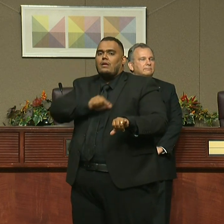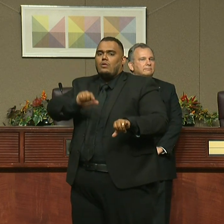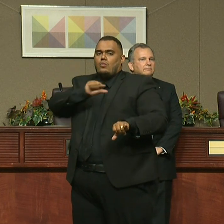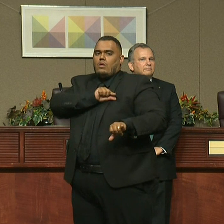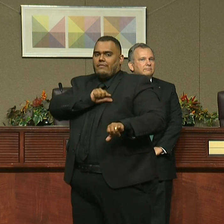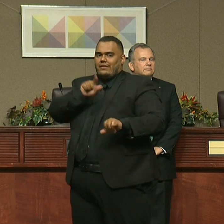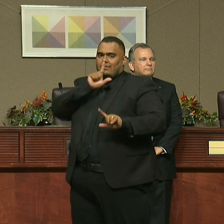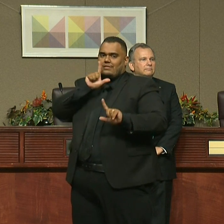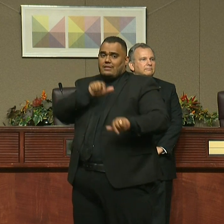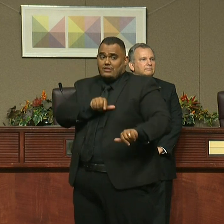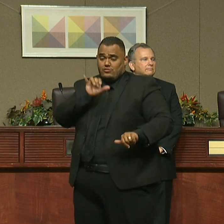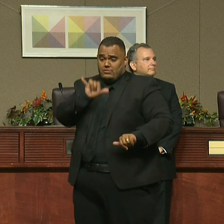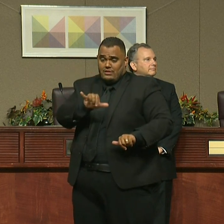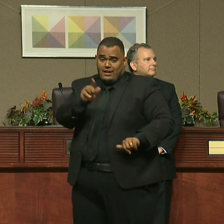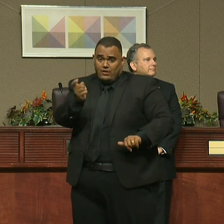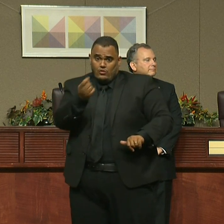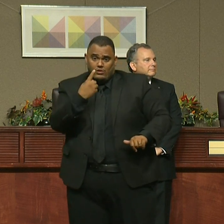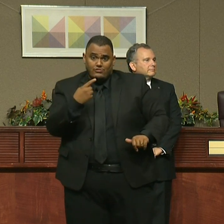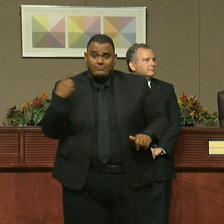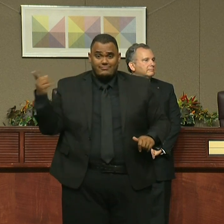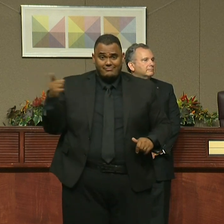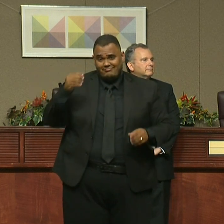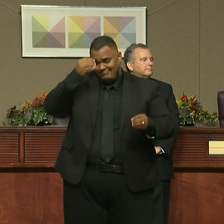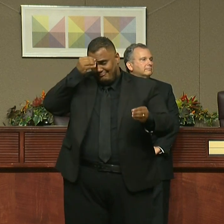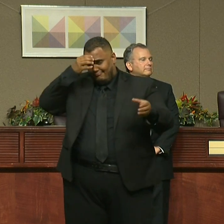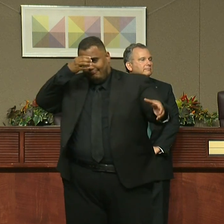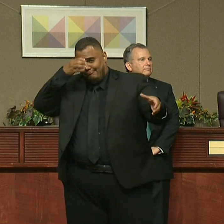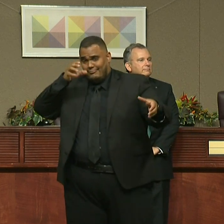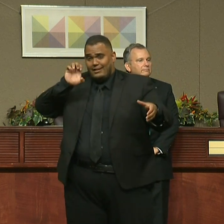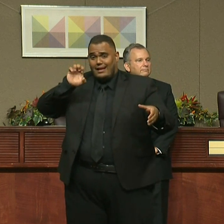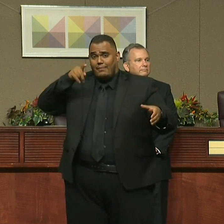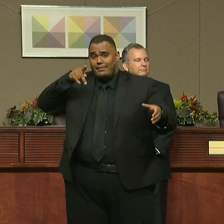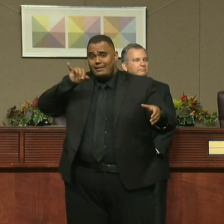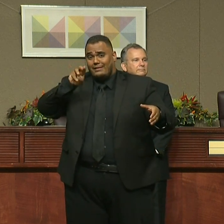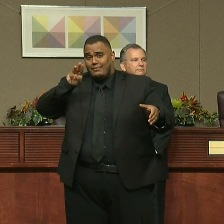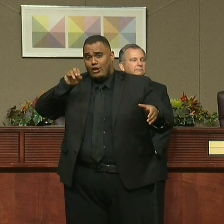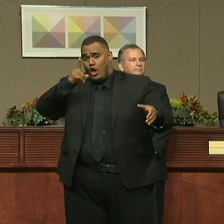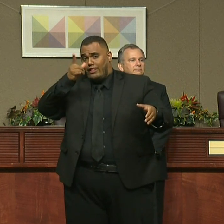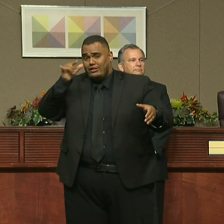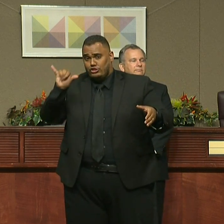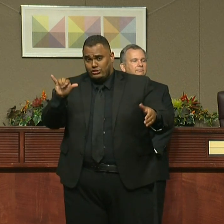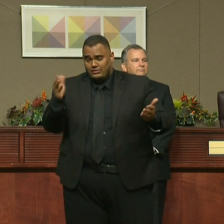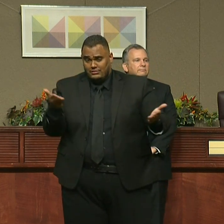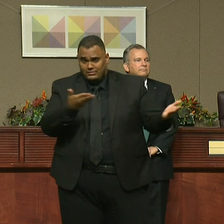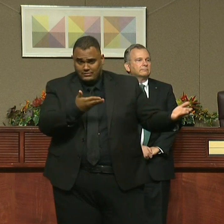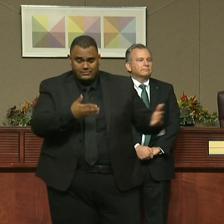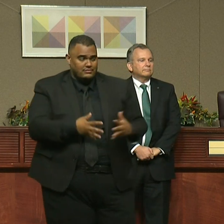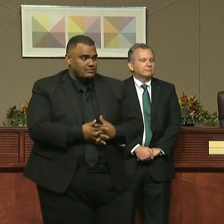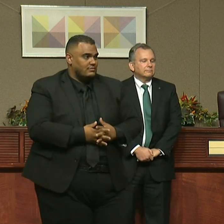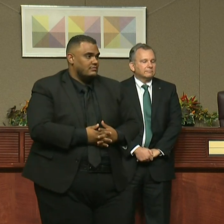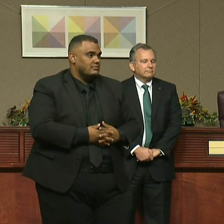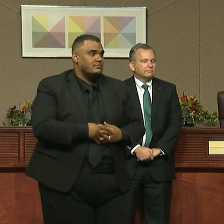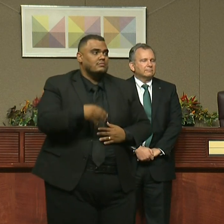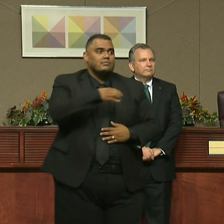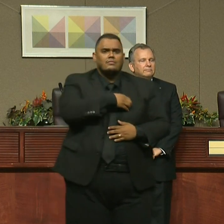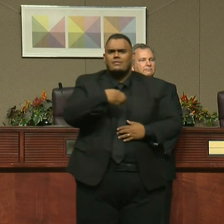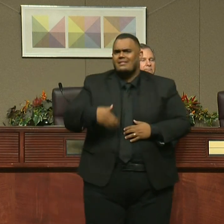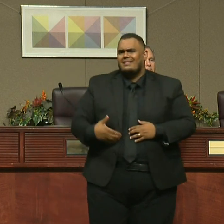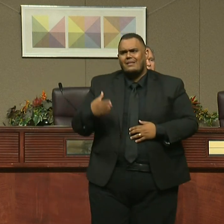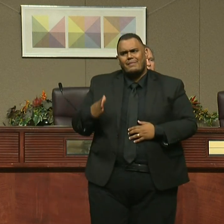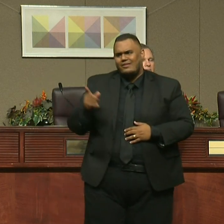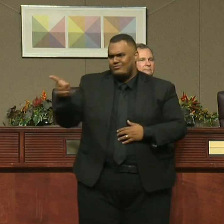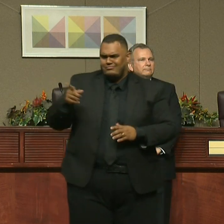that question. He's an epidemiologist, so I'll let him respond to that. No, the mayor was right on point. It's not that